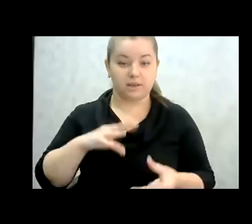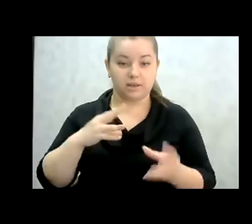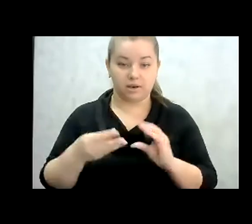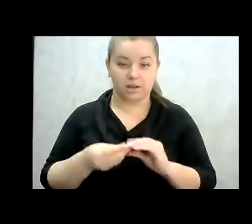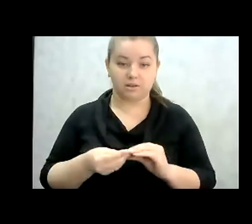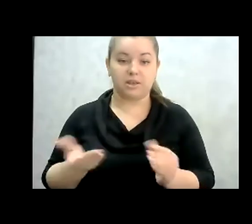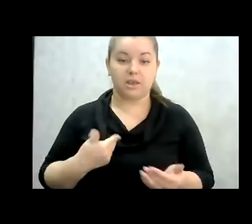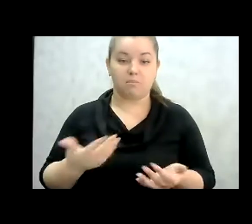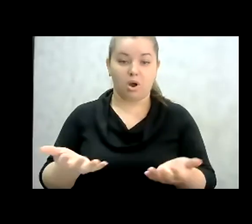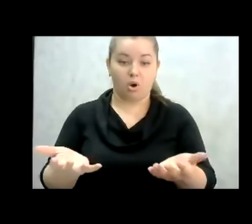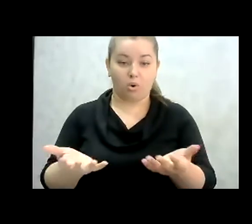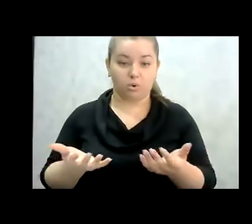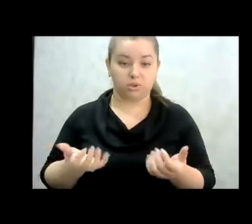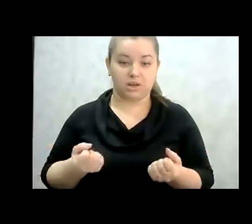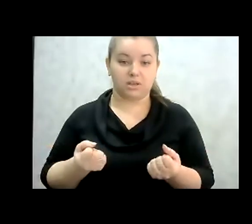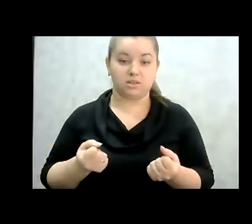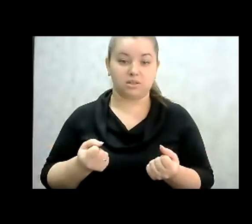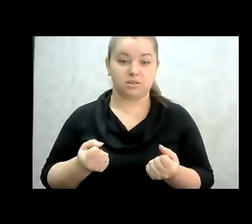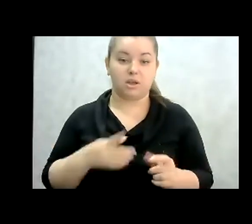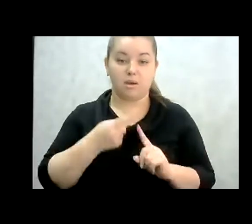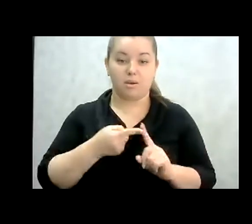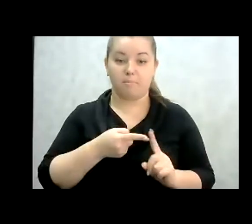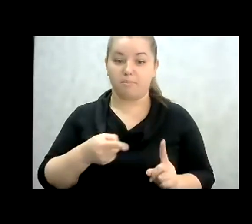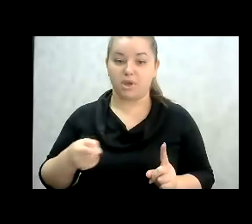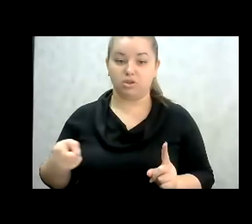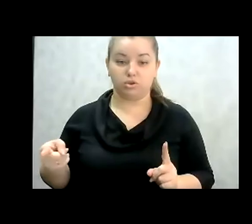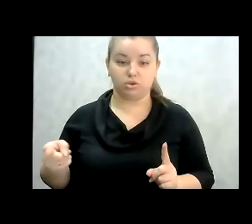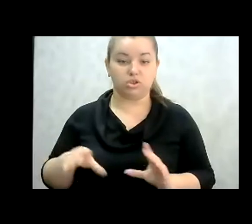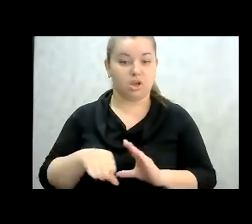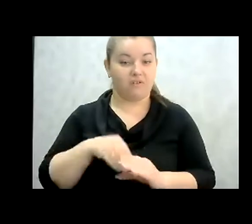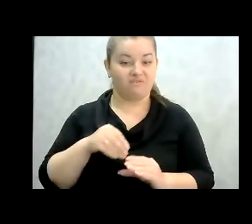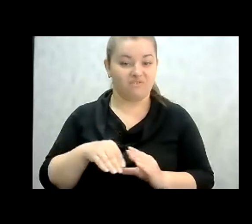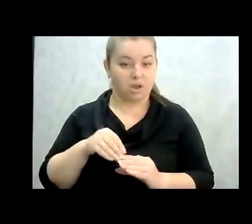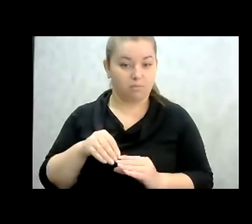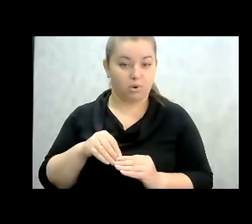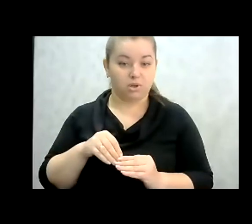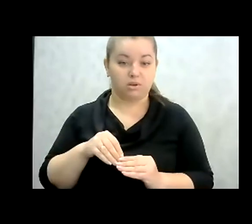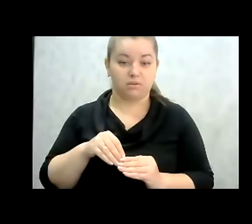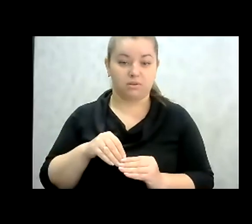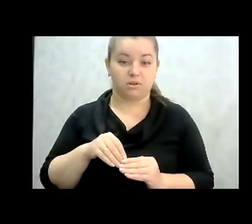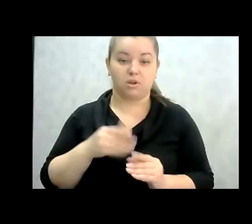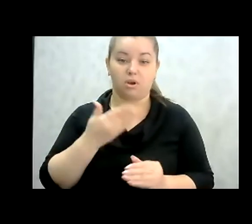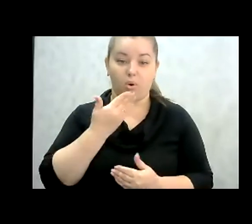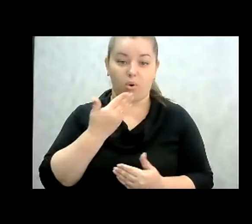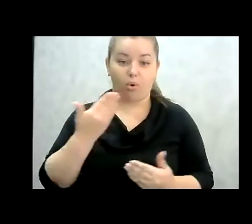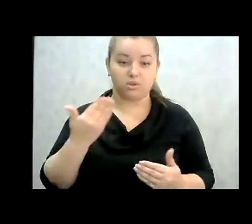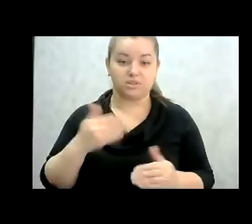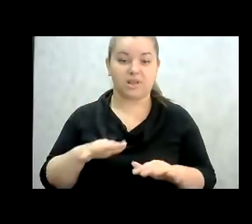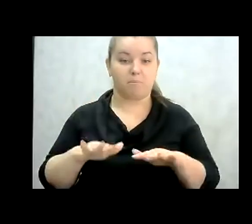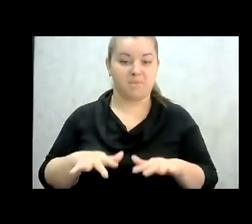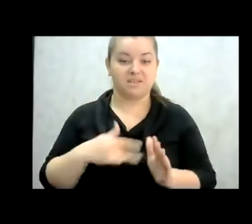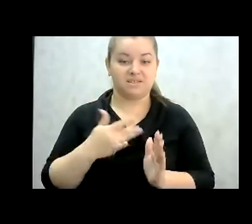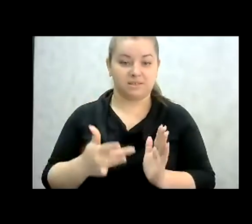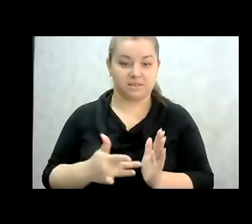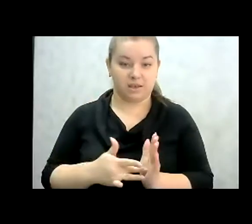means that we are addressing the outcomes and the results of the